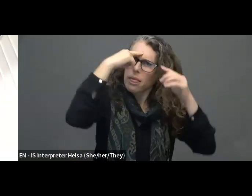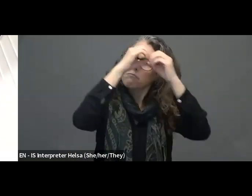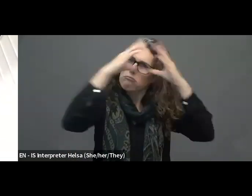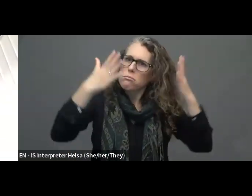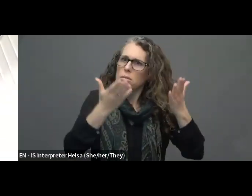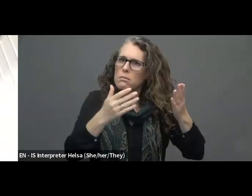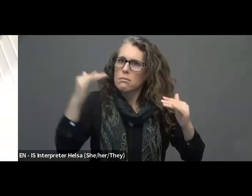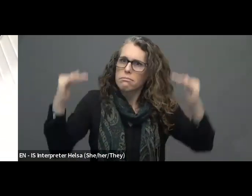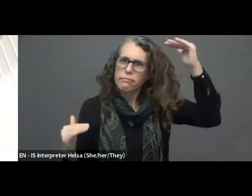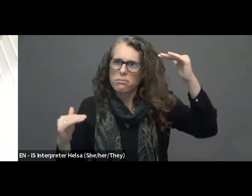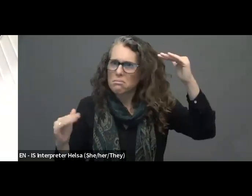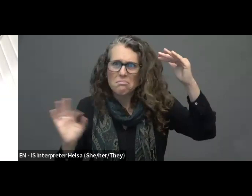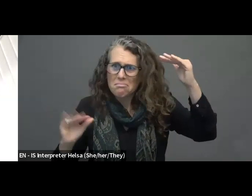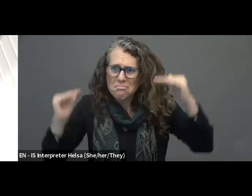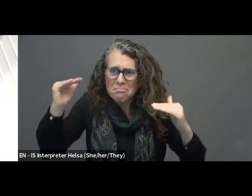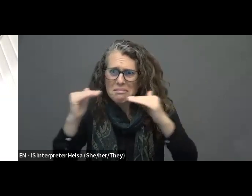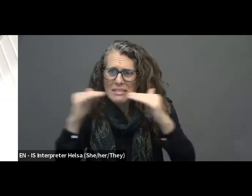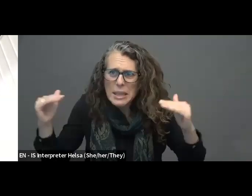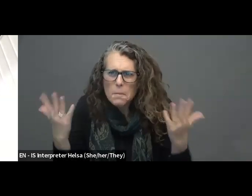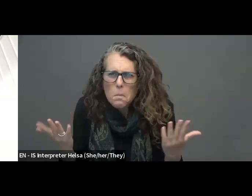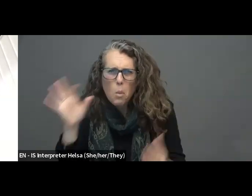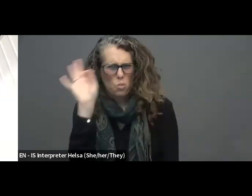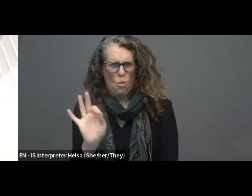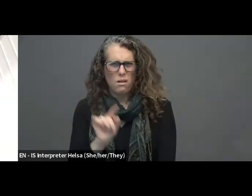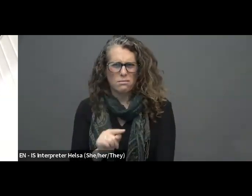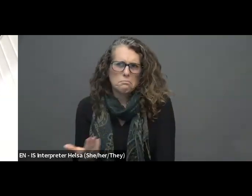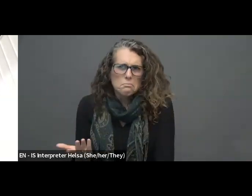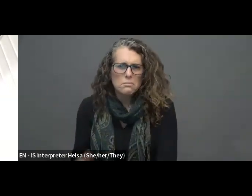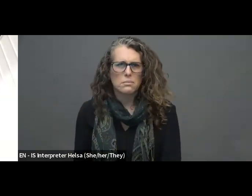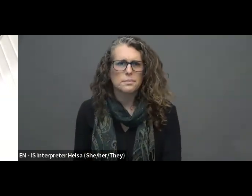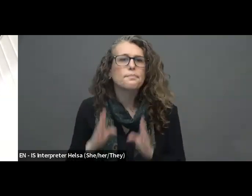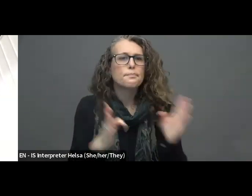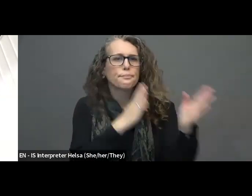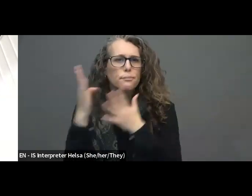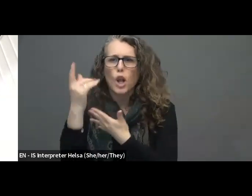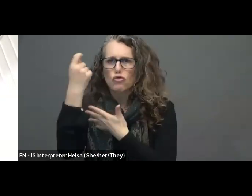And finally, when we look at the criterion column, next, Tobias, please.